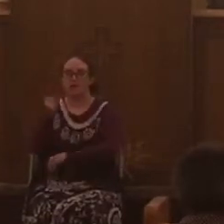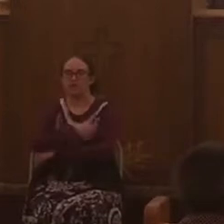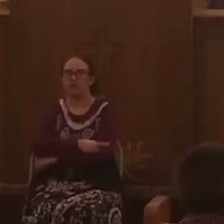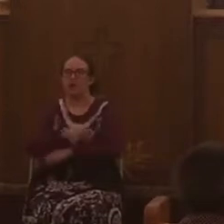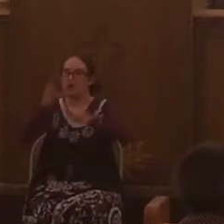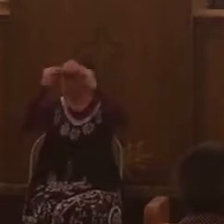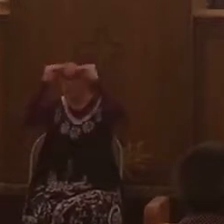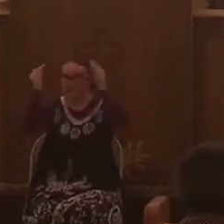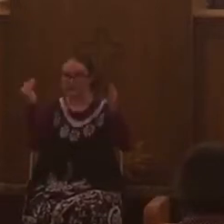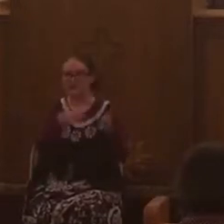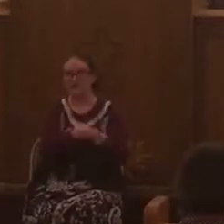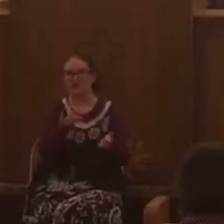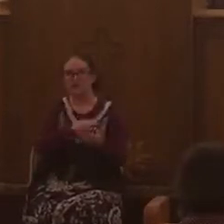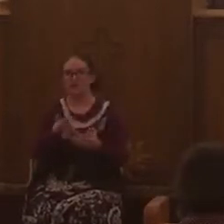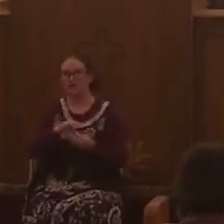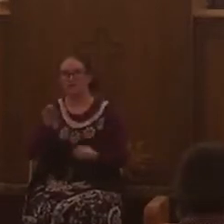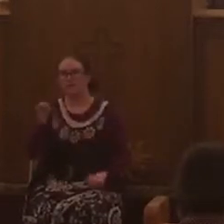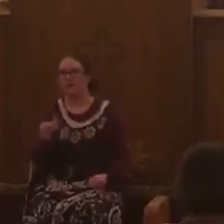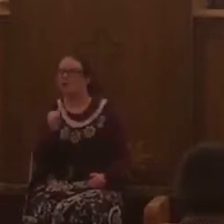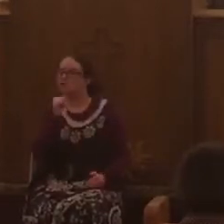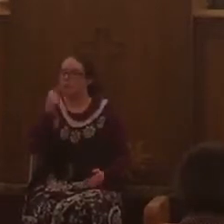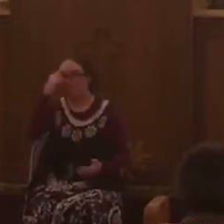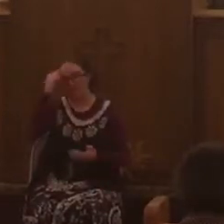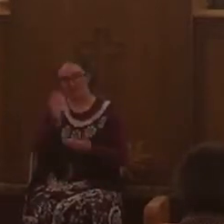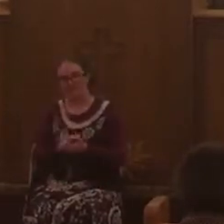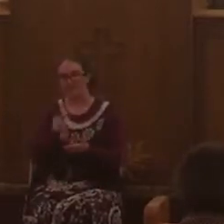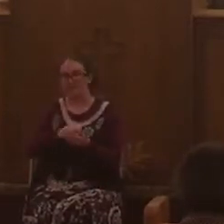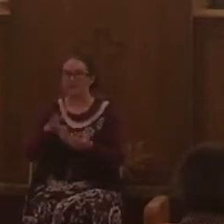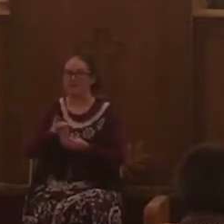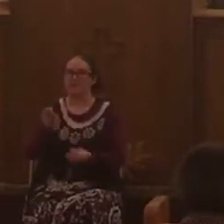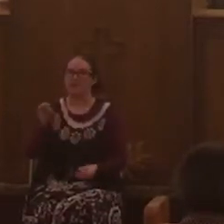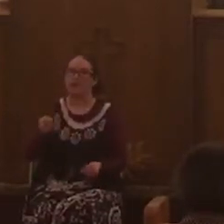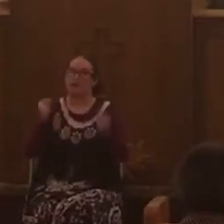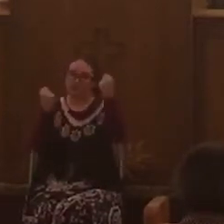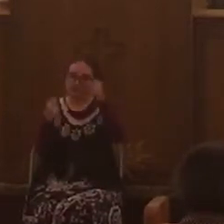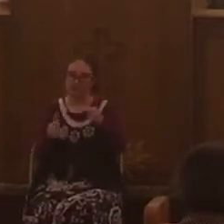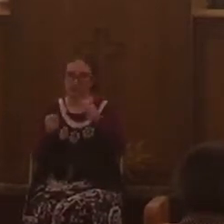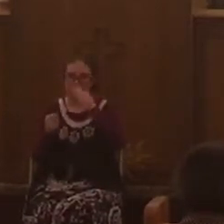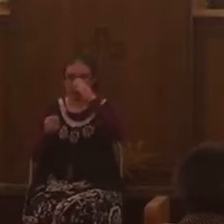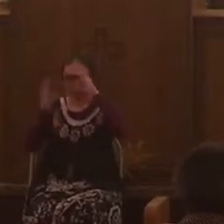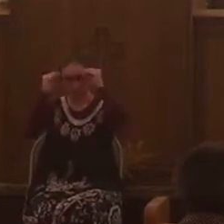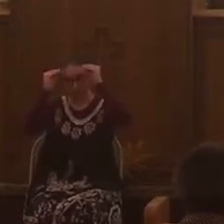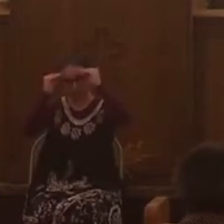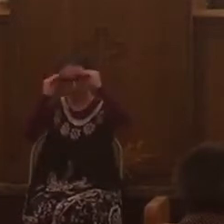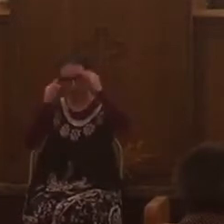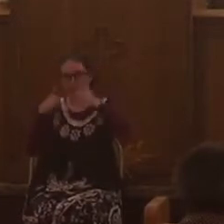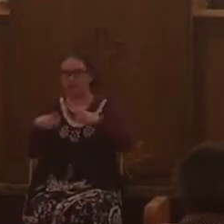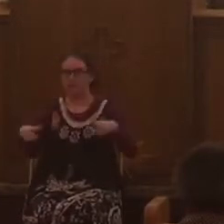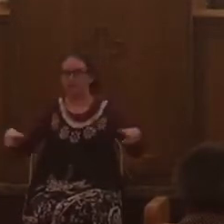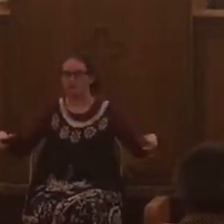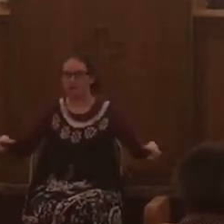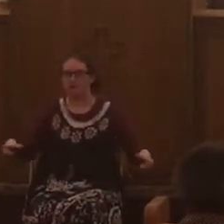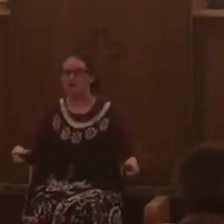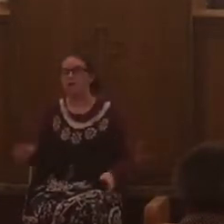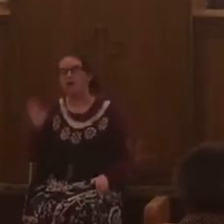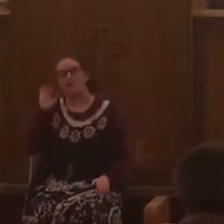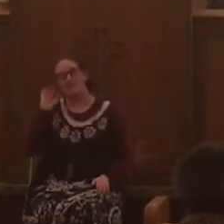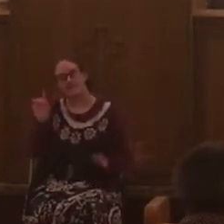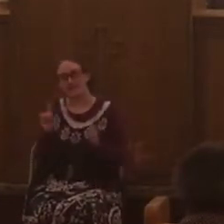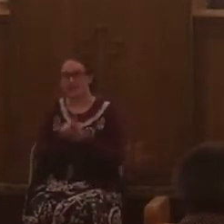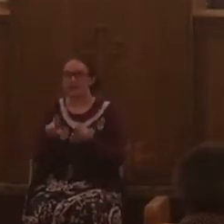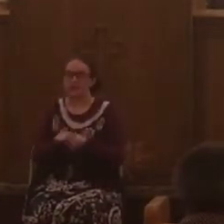Spirit of God, the power source. Hallelujah. The Holy Ghost. So all the churches that are in the world today, all